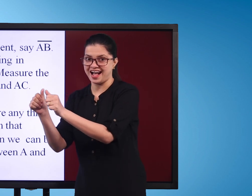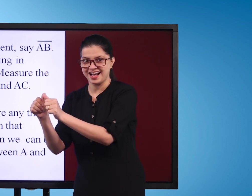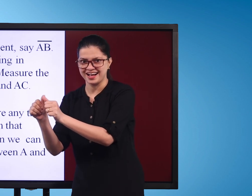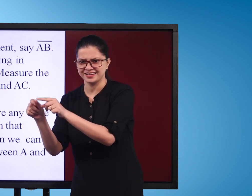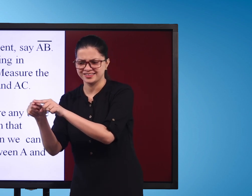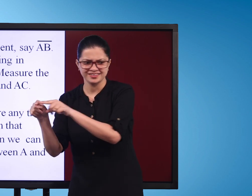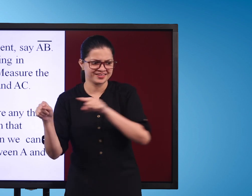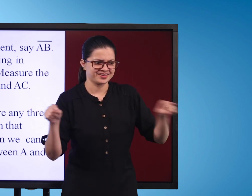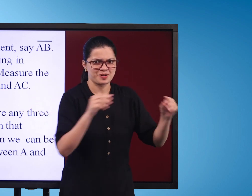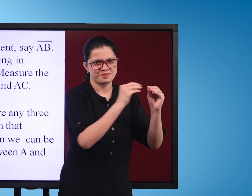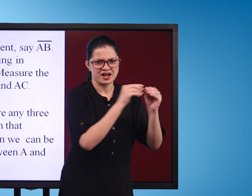Measure the lengths of AB,